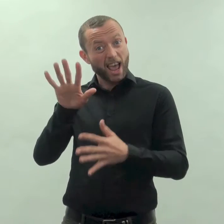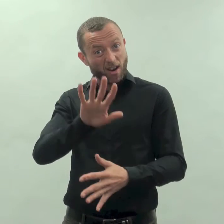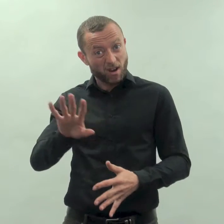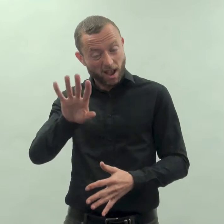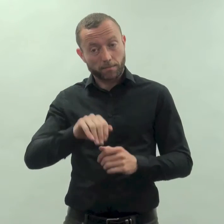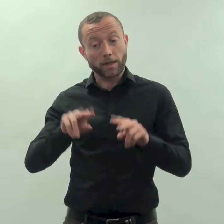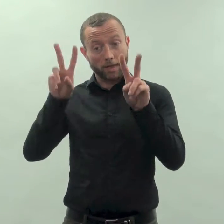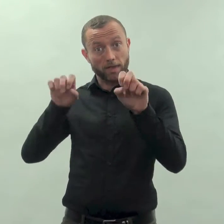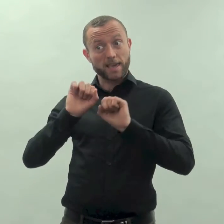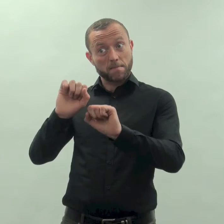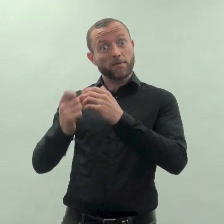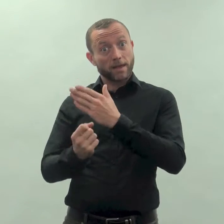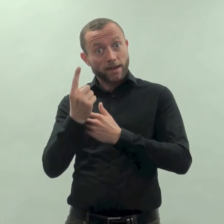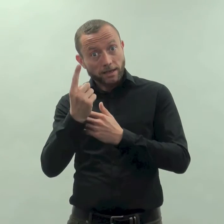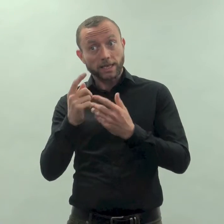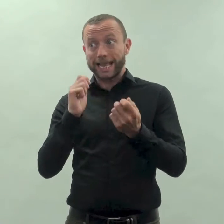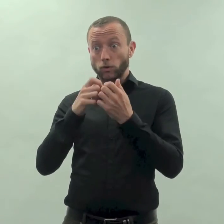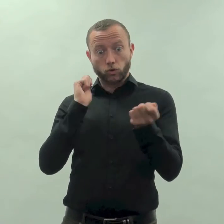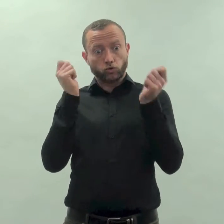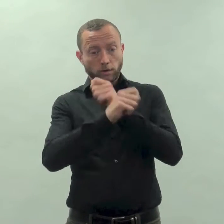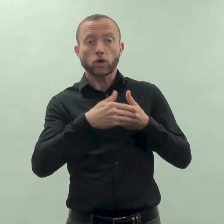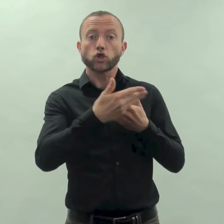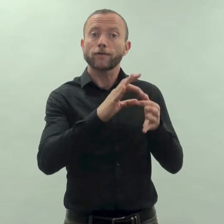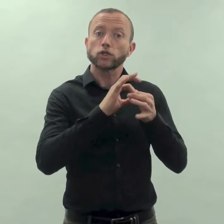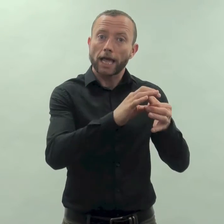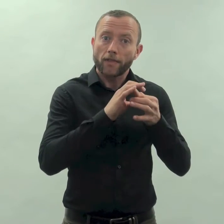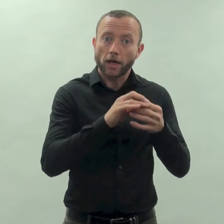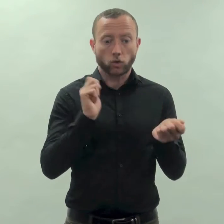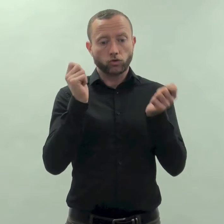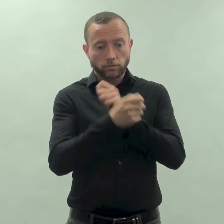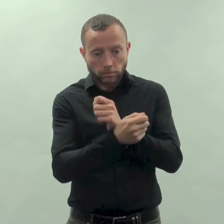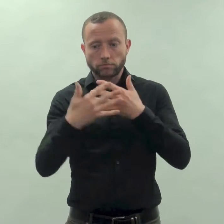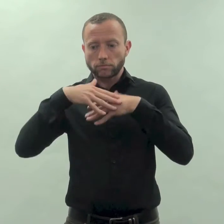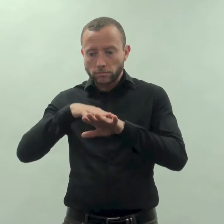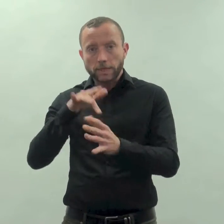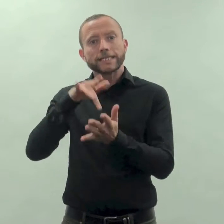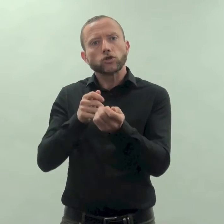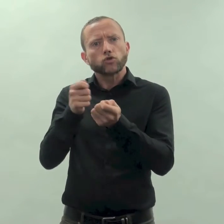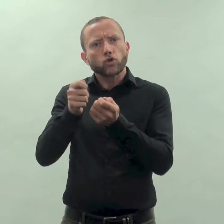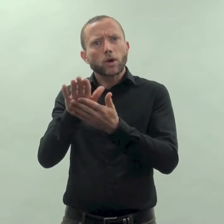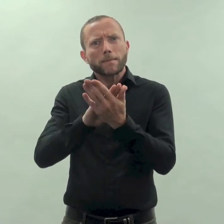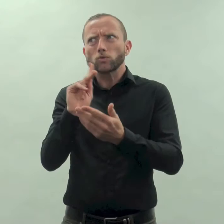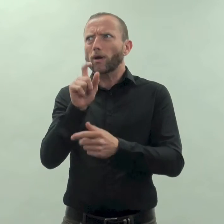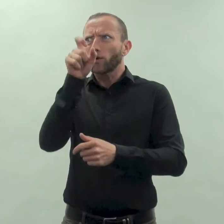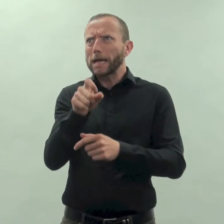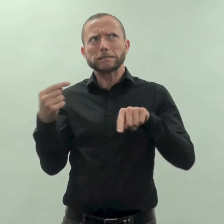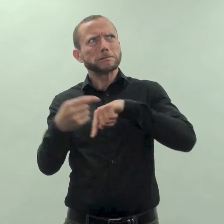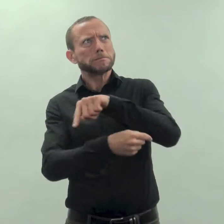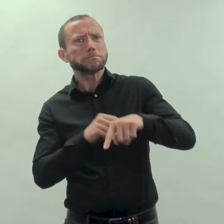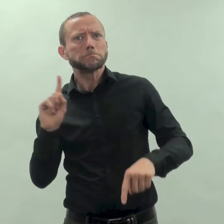The theme of this event is Transforming Services Together, Transformation, Integration and Federation. What